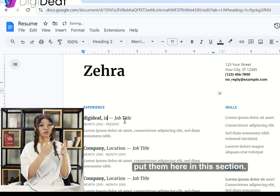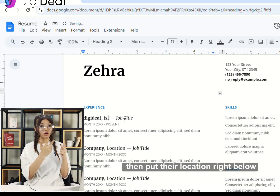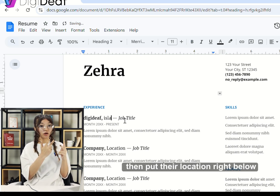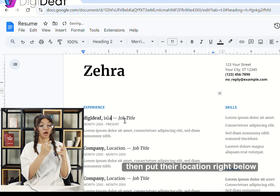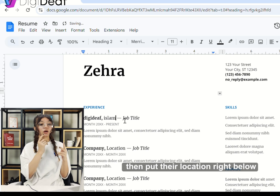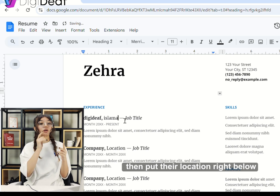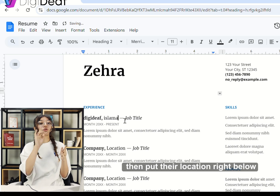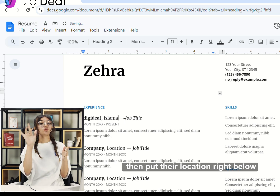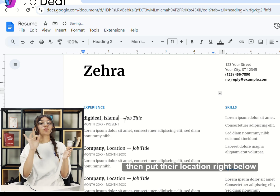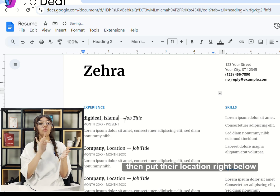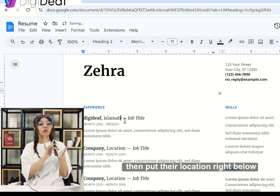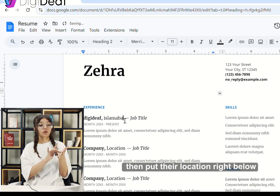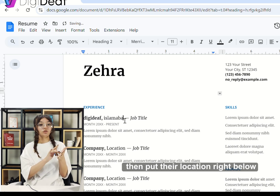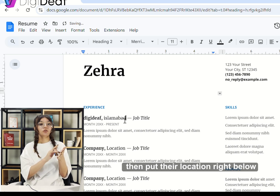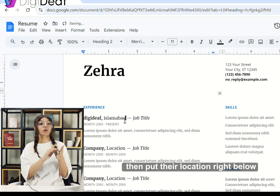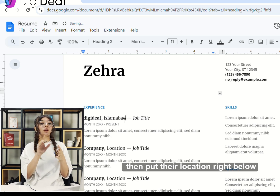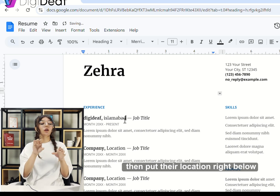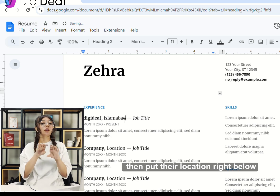Then put their location right below.